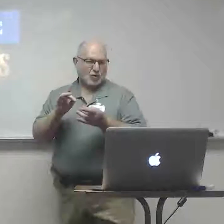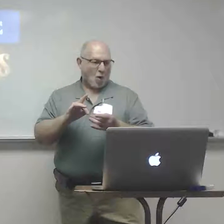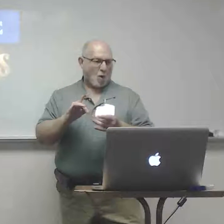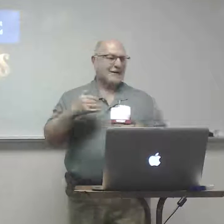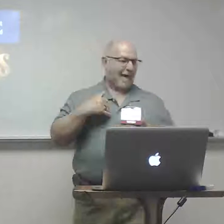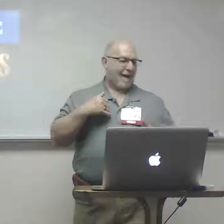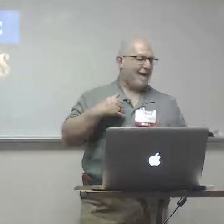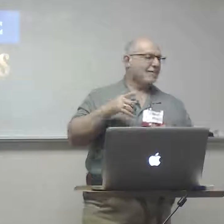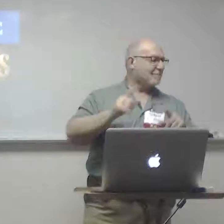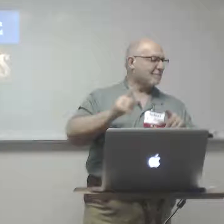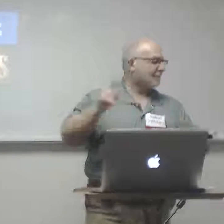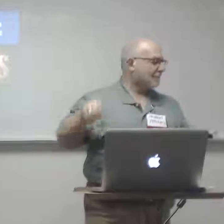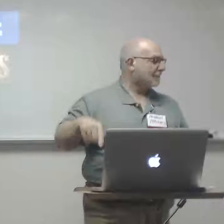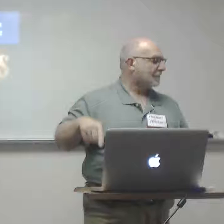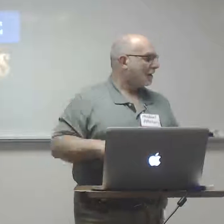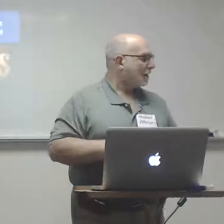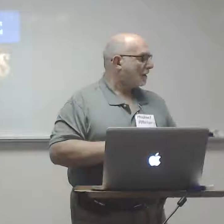story tab.